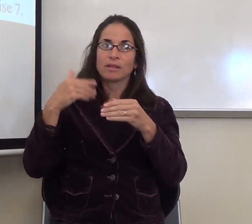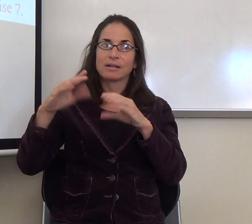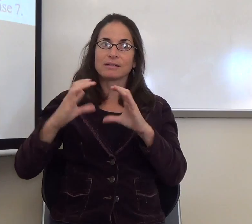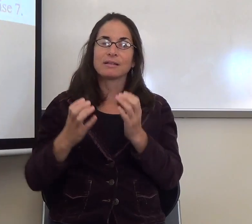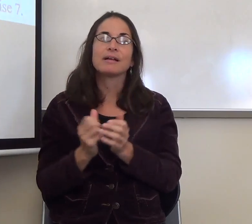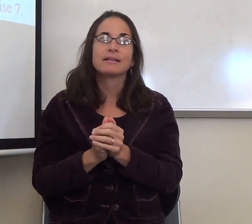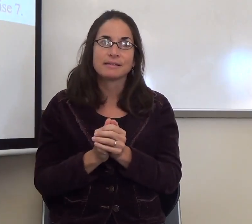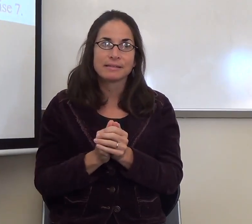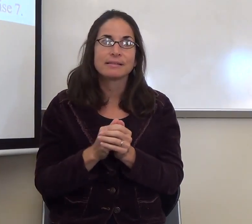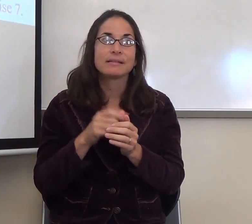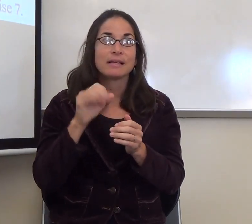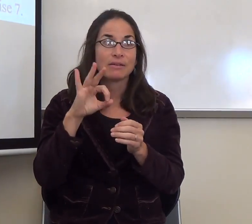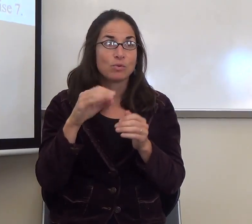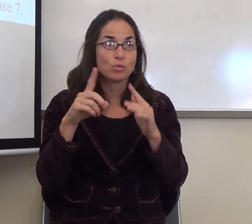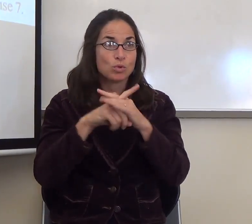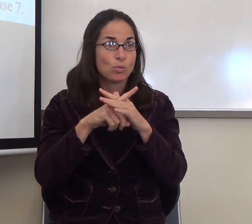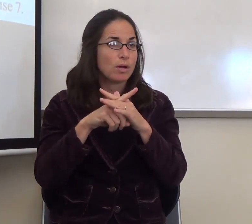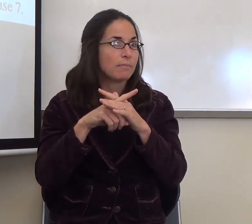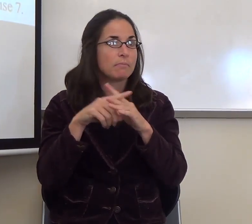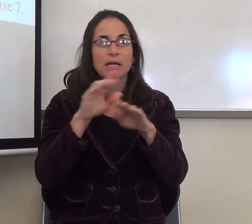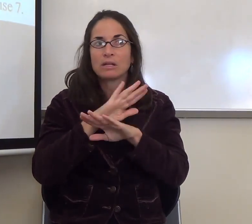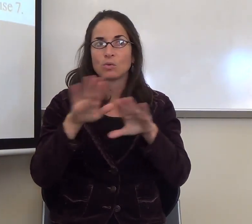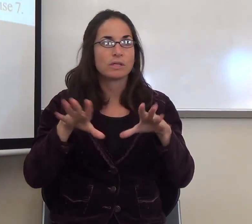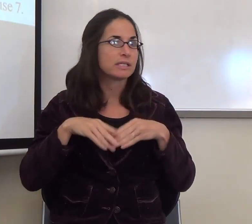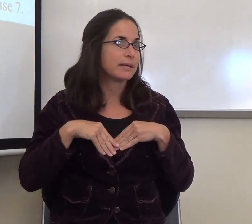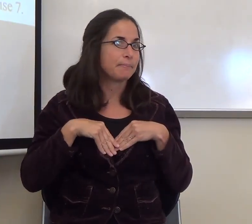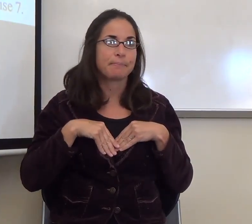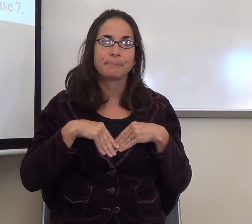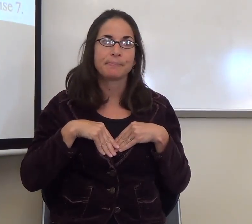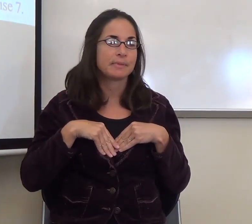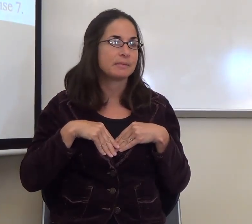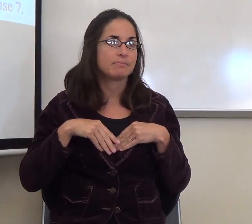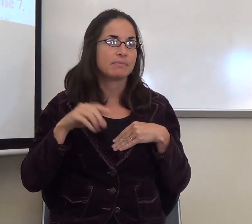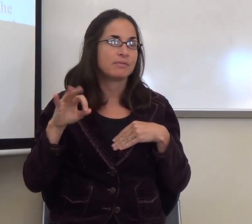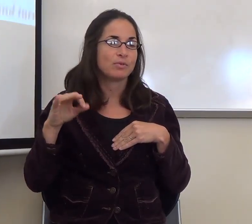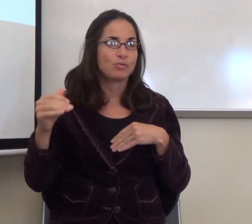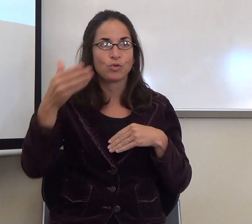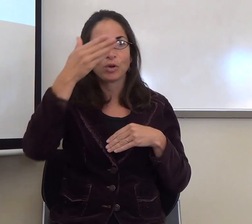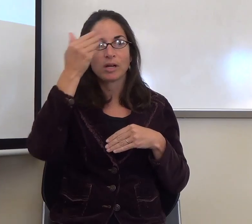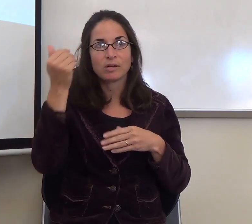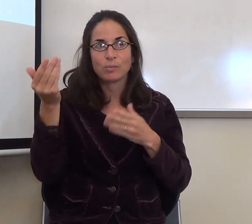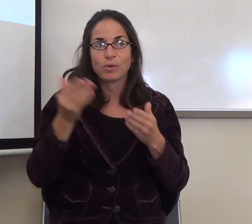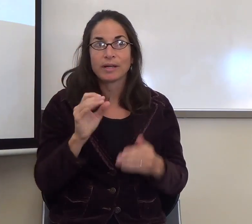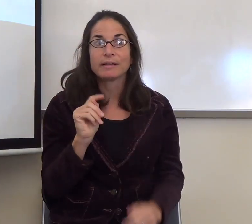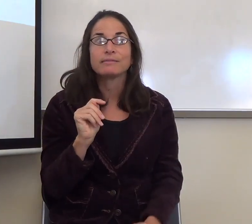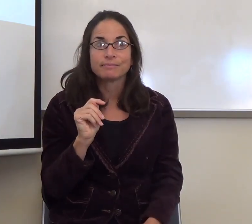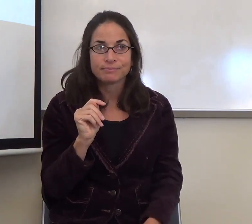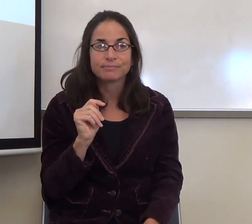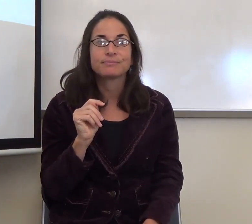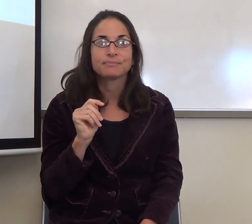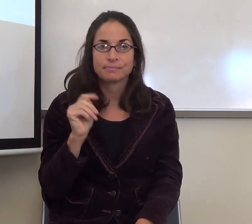you're here, I won't accept it if you didn't bring it, okay? Yeah, so it pretty much goes like that. So I'm